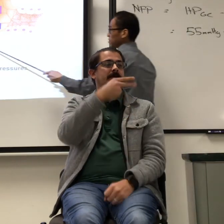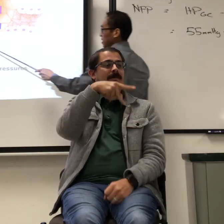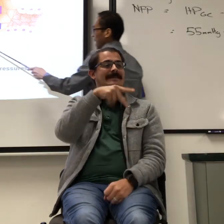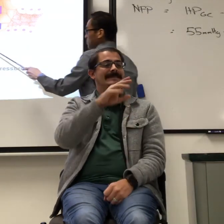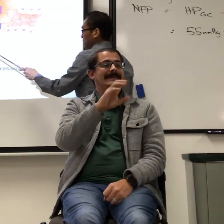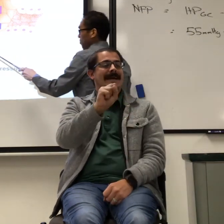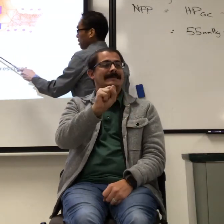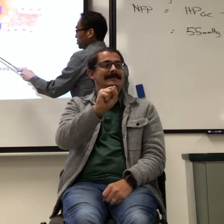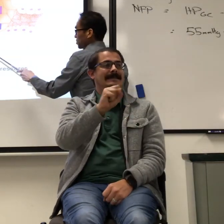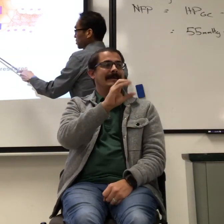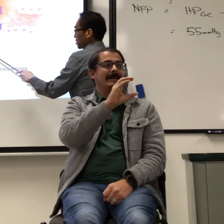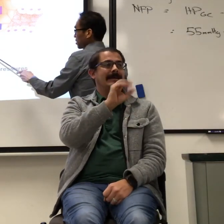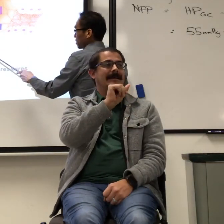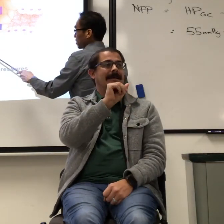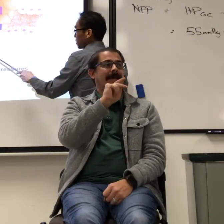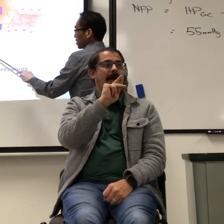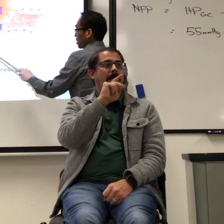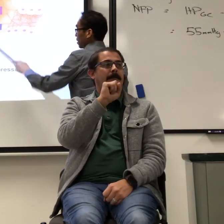HPCS, the capsular pressure.